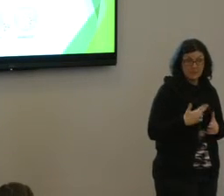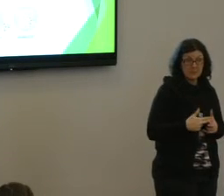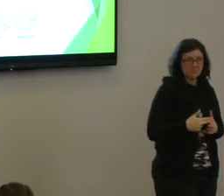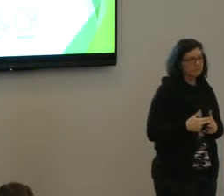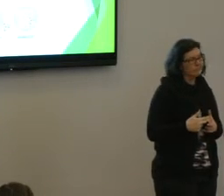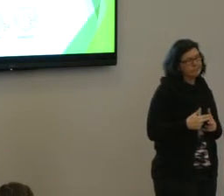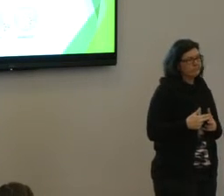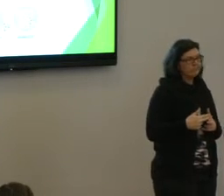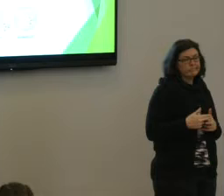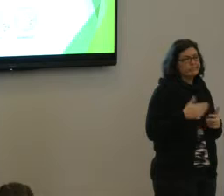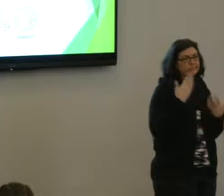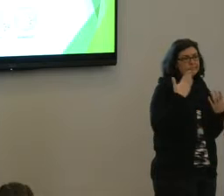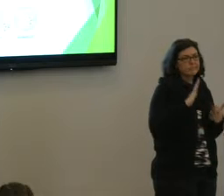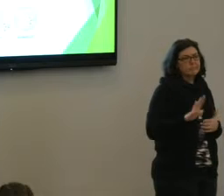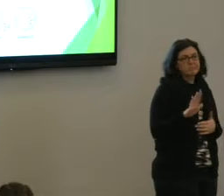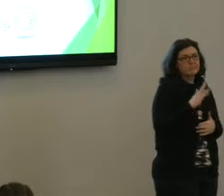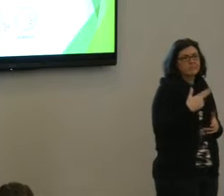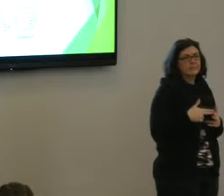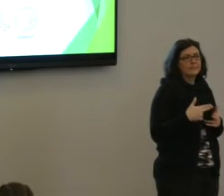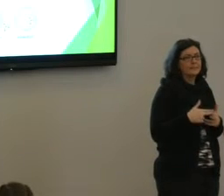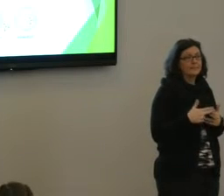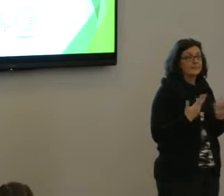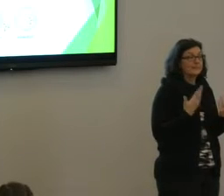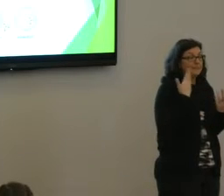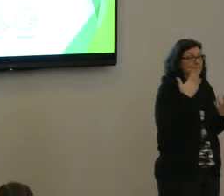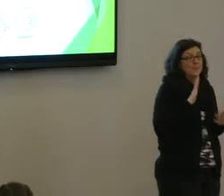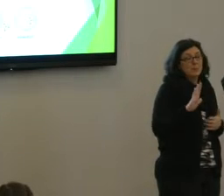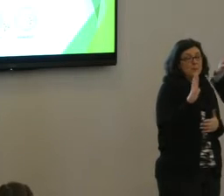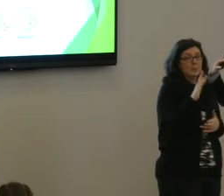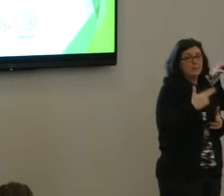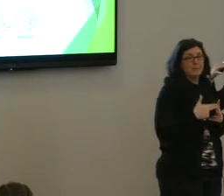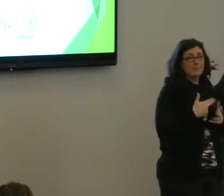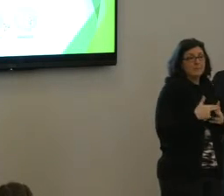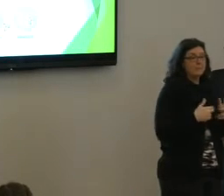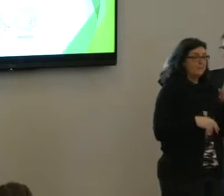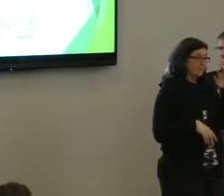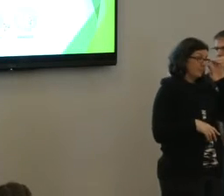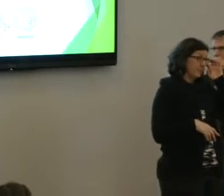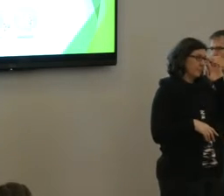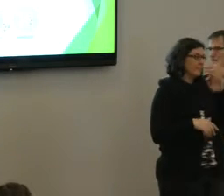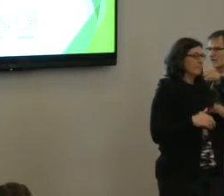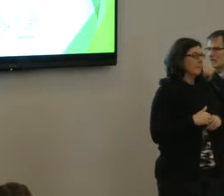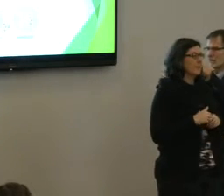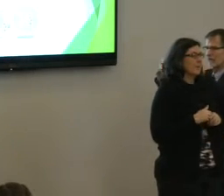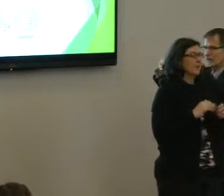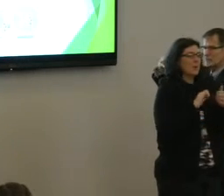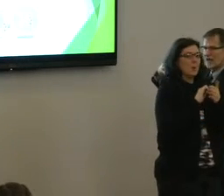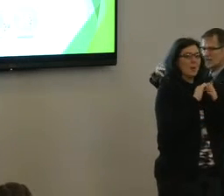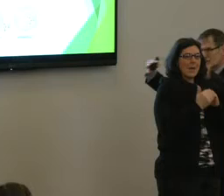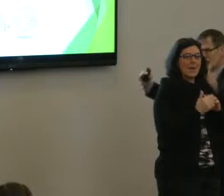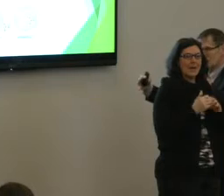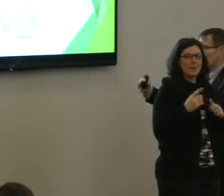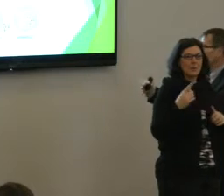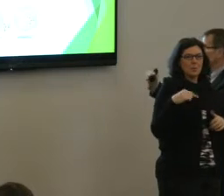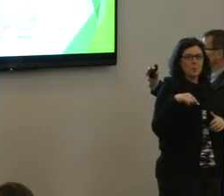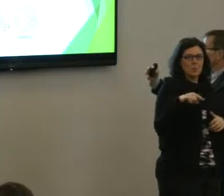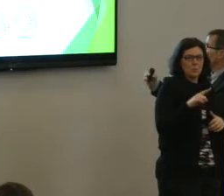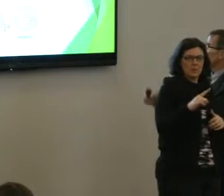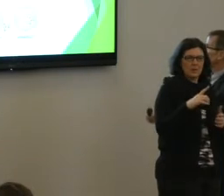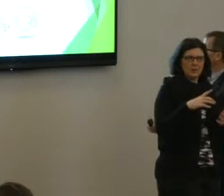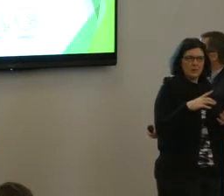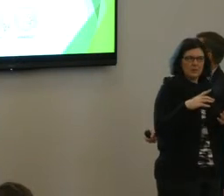"No, they didn't know their names." Didn't know their names. And how, so how do we kind of get past that kind